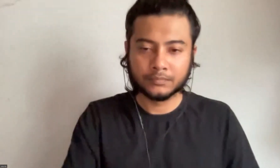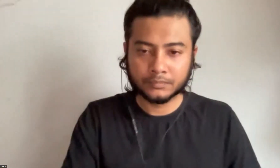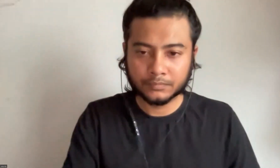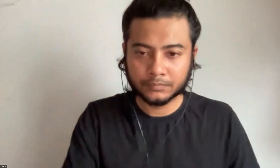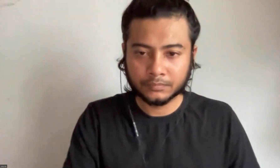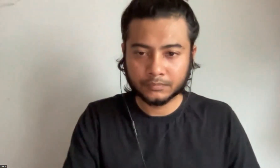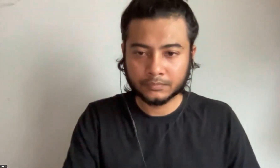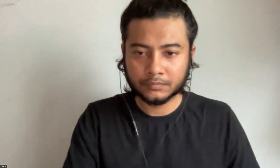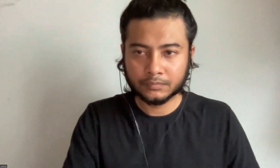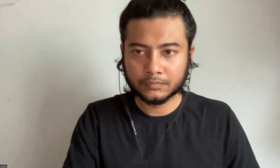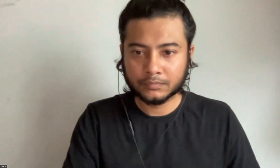So let's begin.